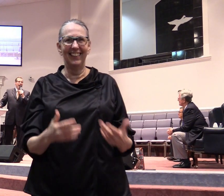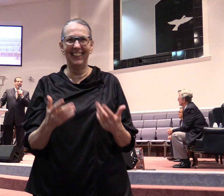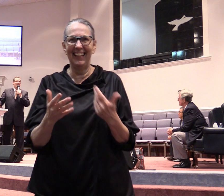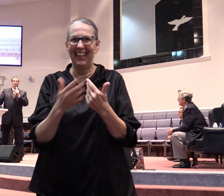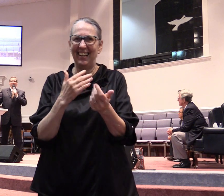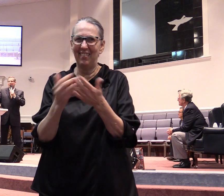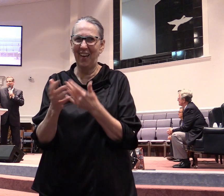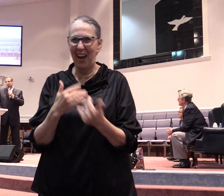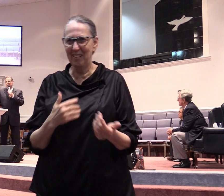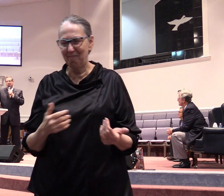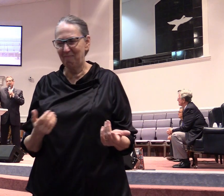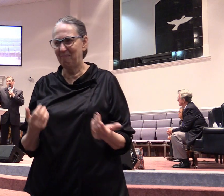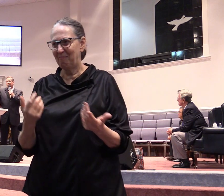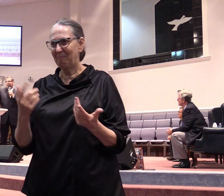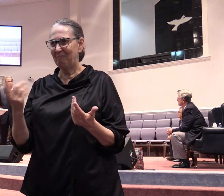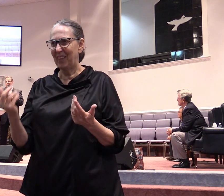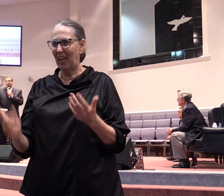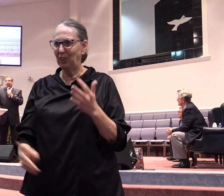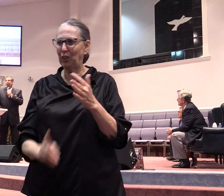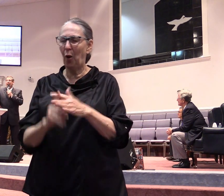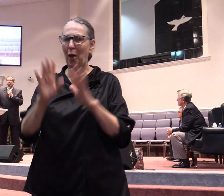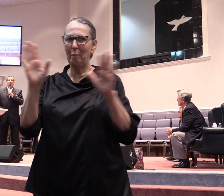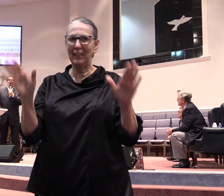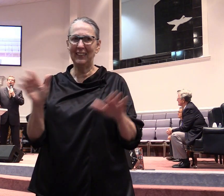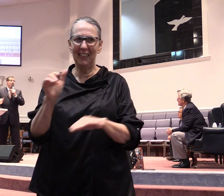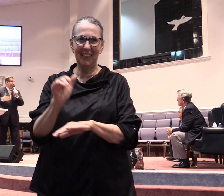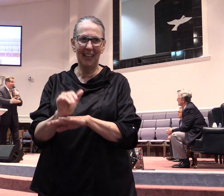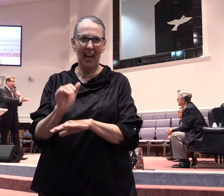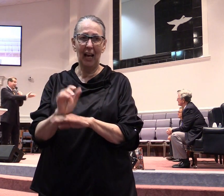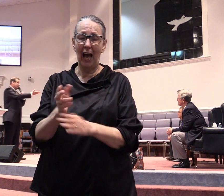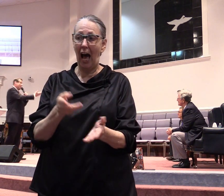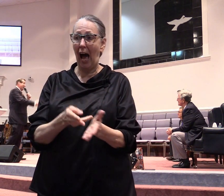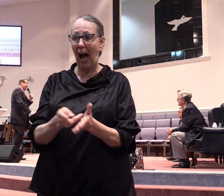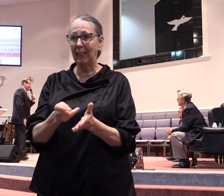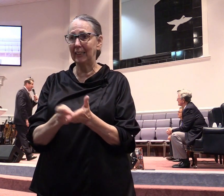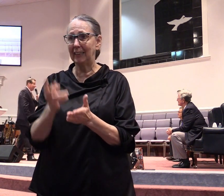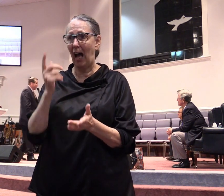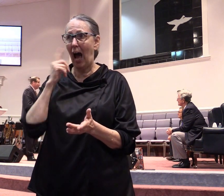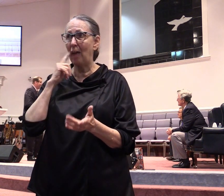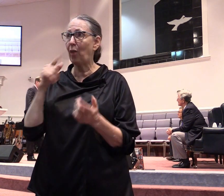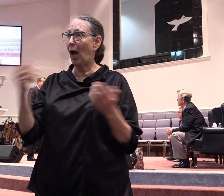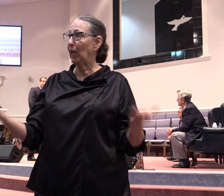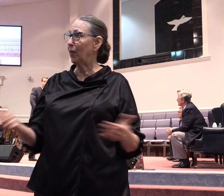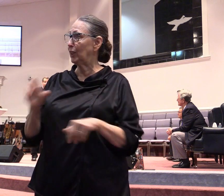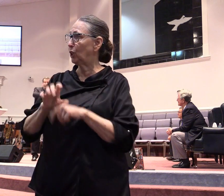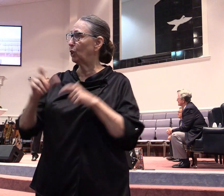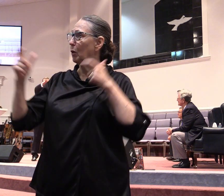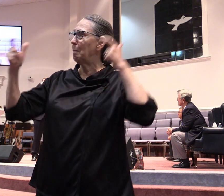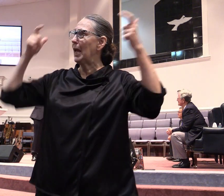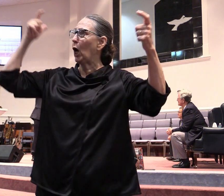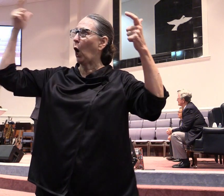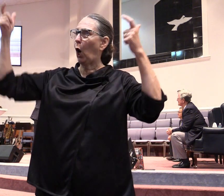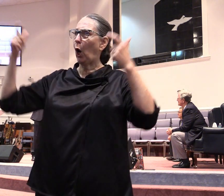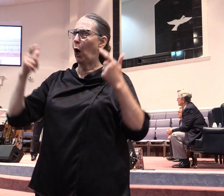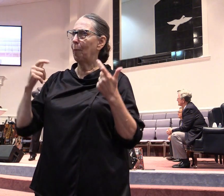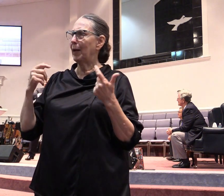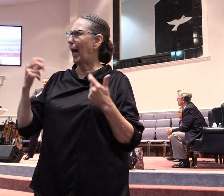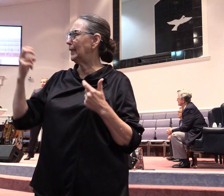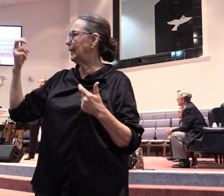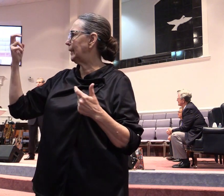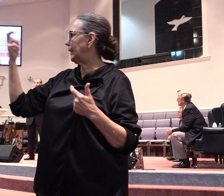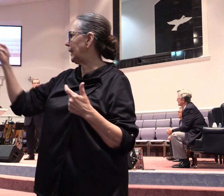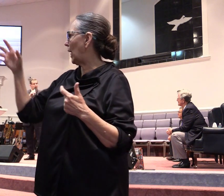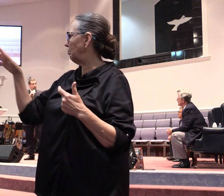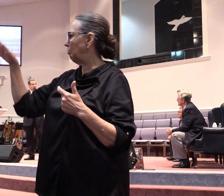And so I came by on a Sunday night, and I honestly thought there was a balcony here, but I guess it wasn't. I sat somewhere back over